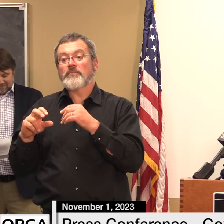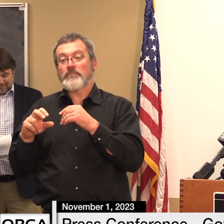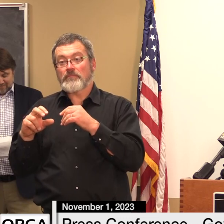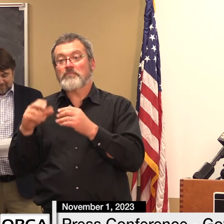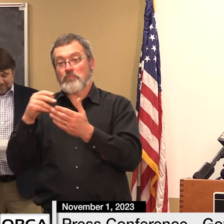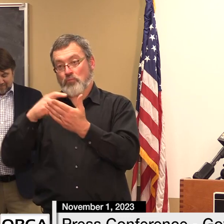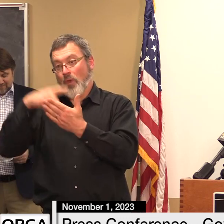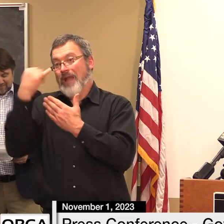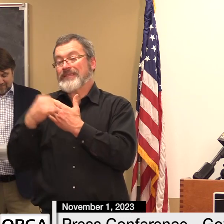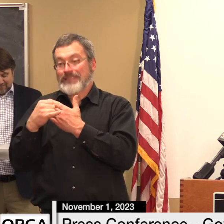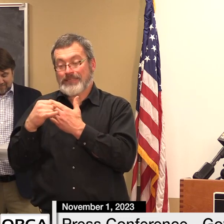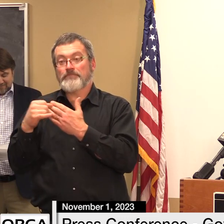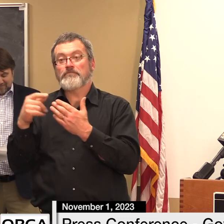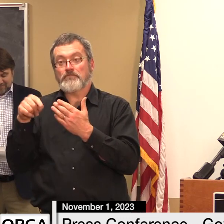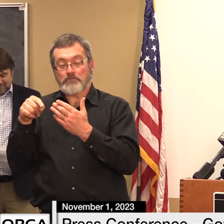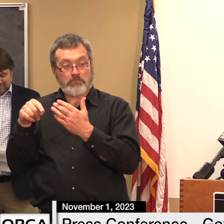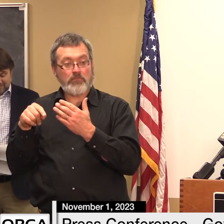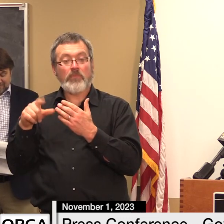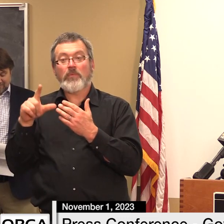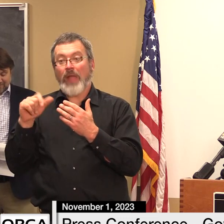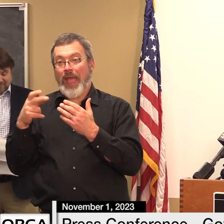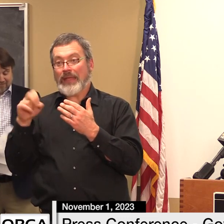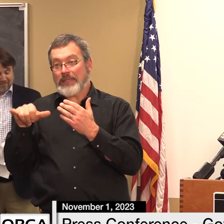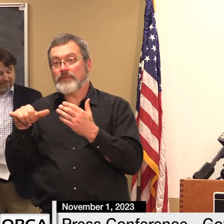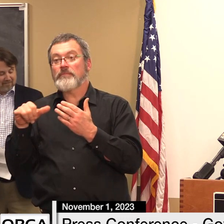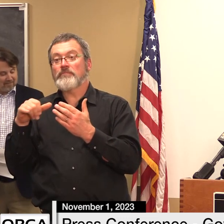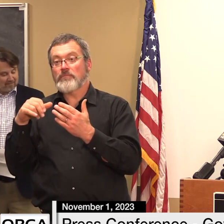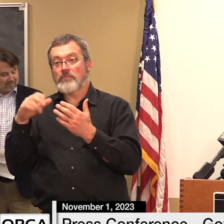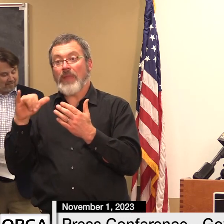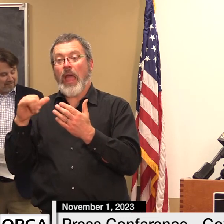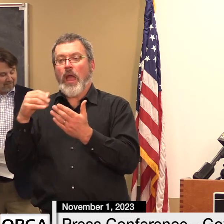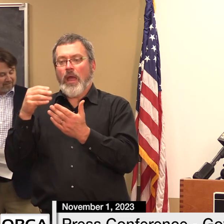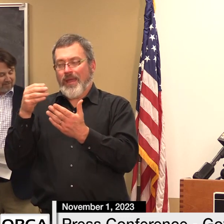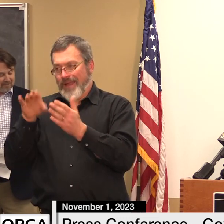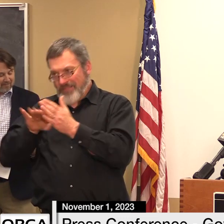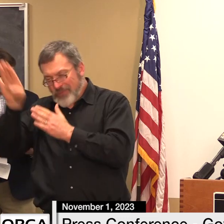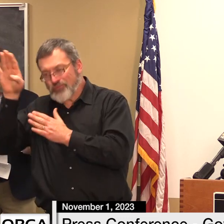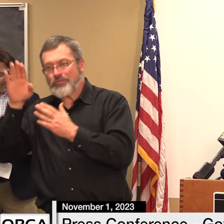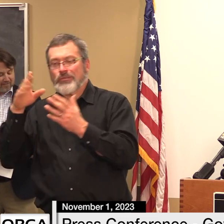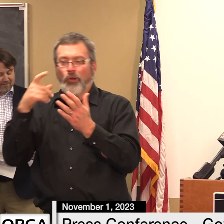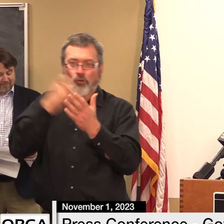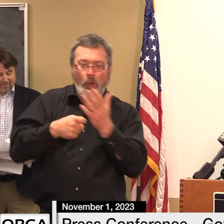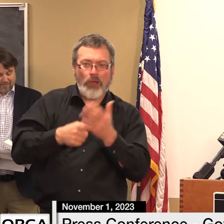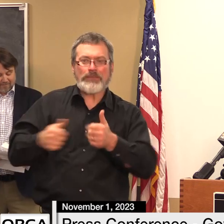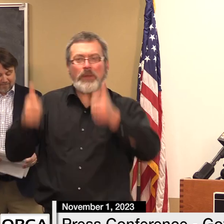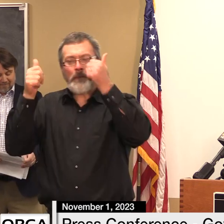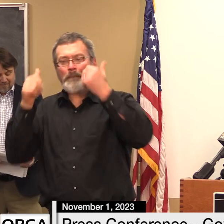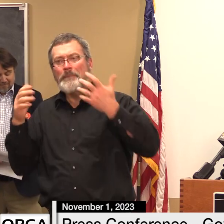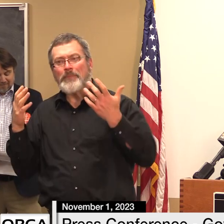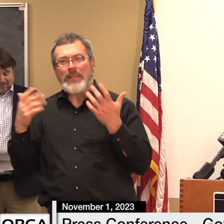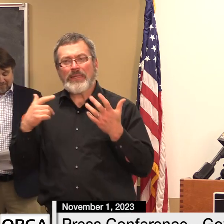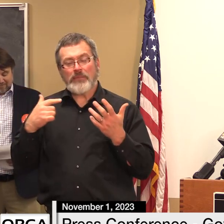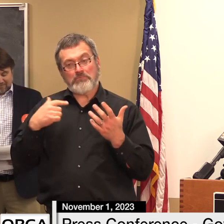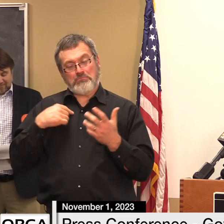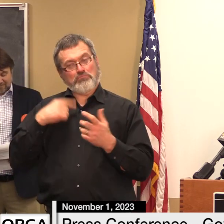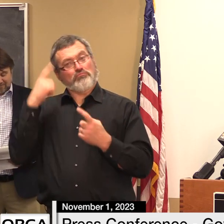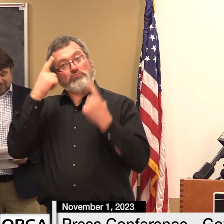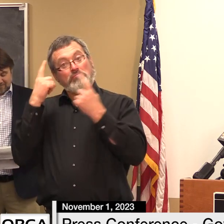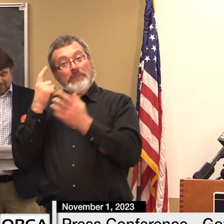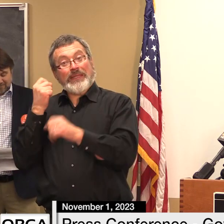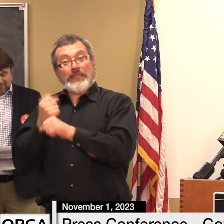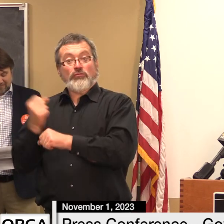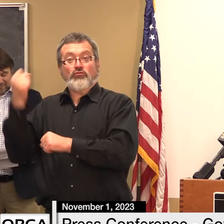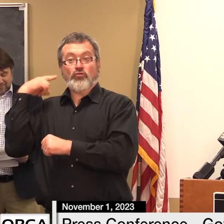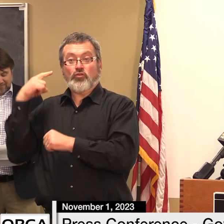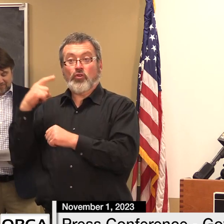the pandemic, and then it dropped off. Obviously, costs have increased. And I was just wondering, last year, when we actually received a little